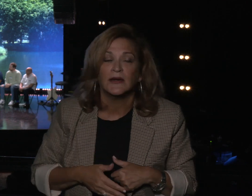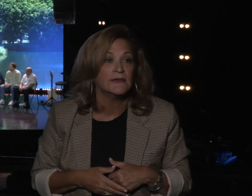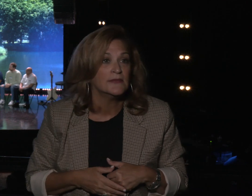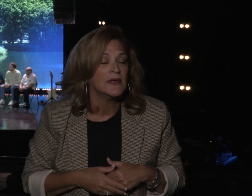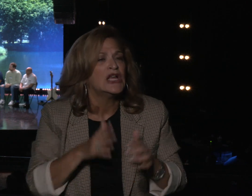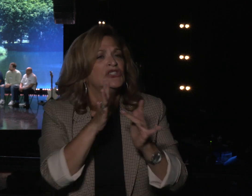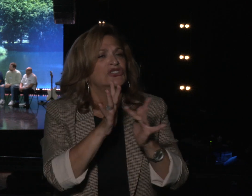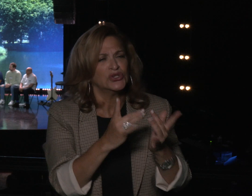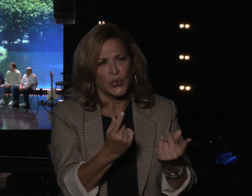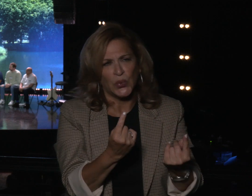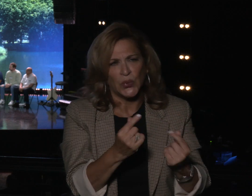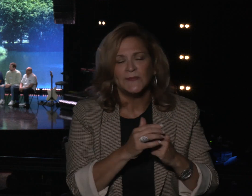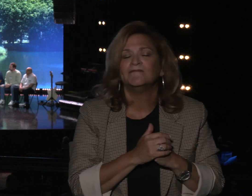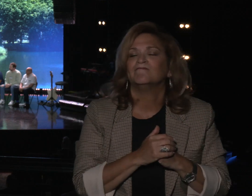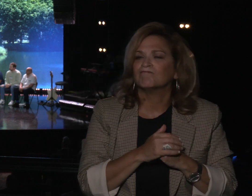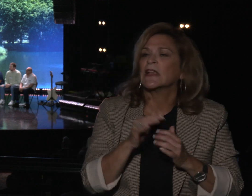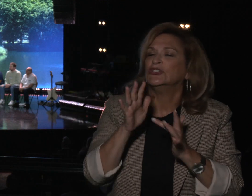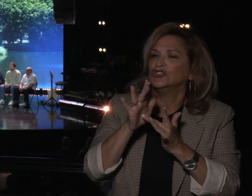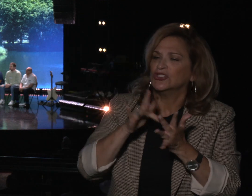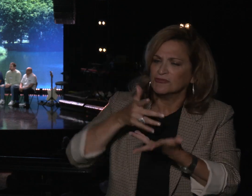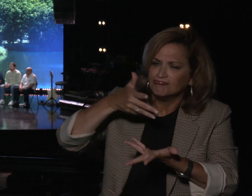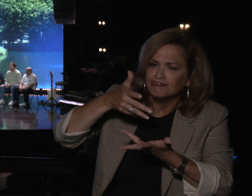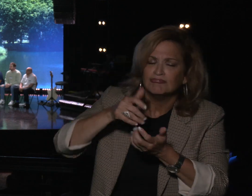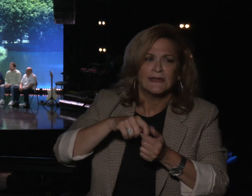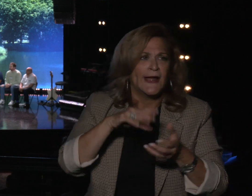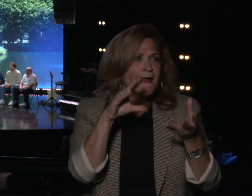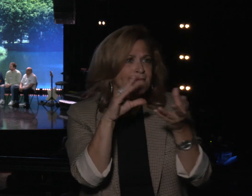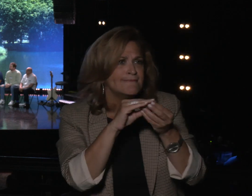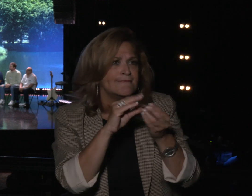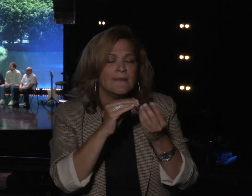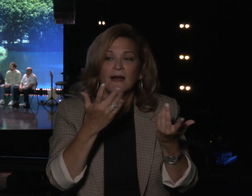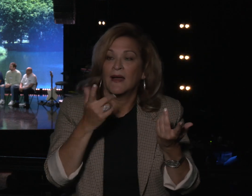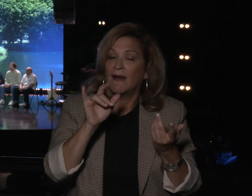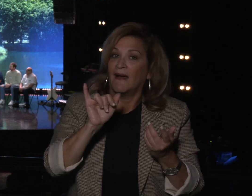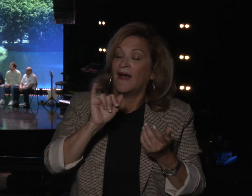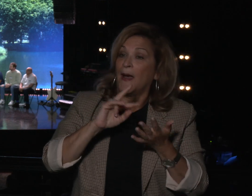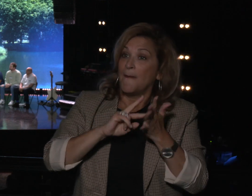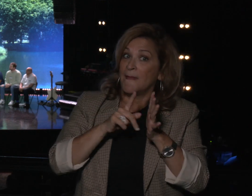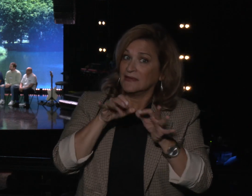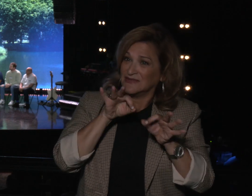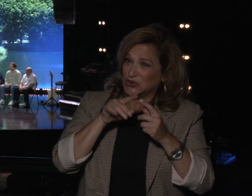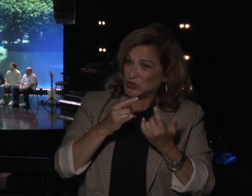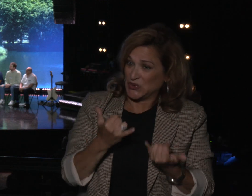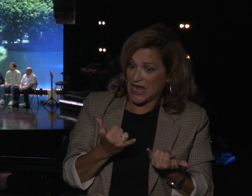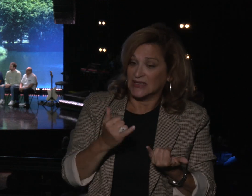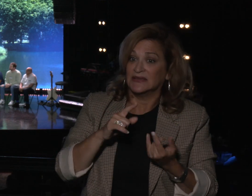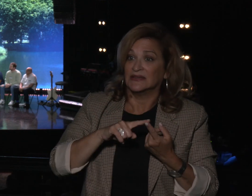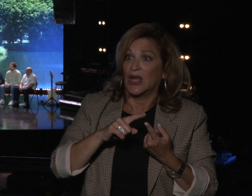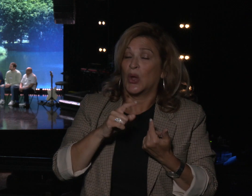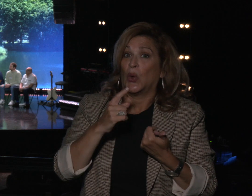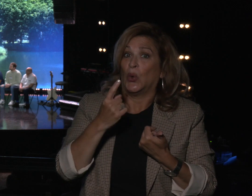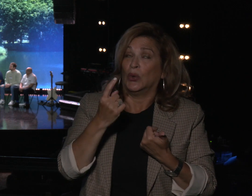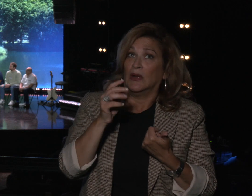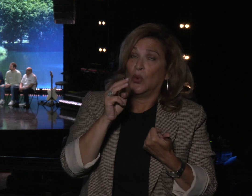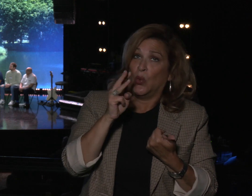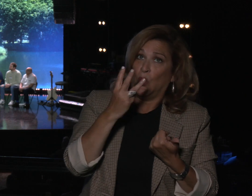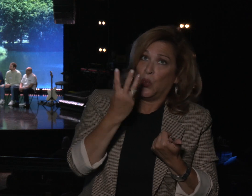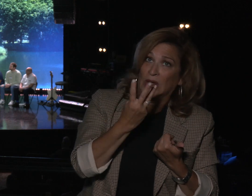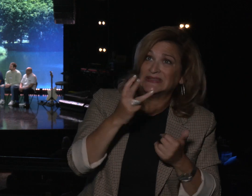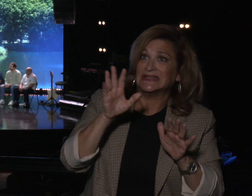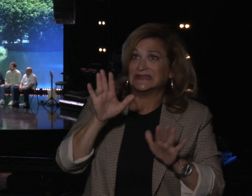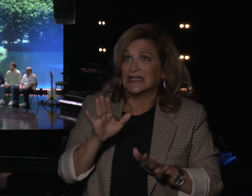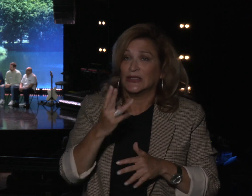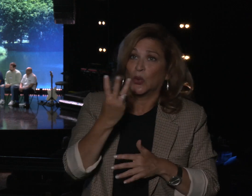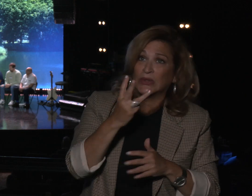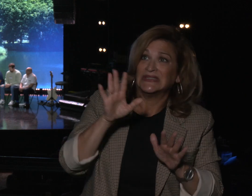He does certain things. He says certain things. And so as we go through this for the next today, Wednesday, Sunday, Wednesday, Sunday, Wednesday, for the